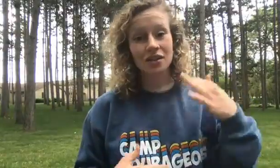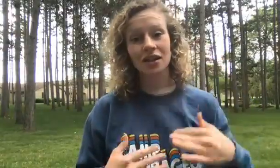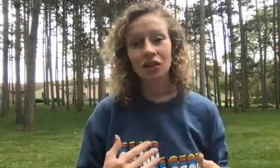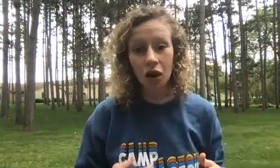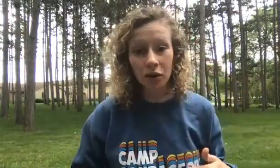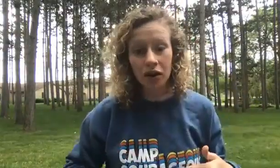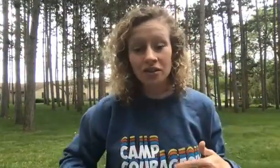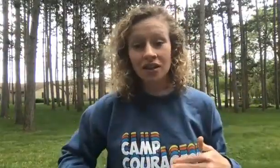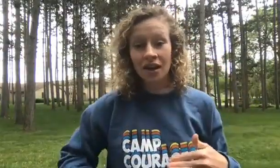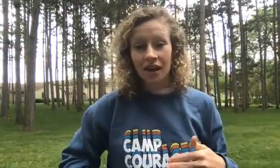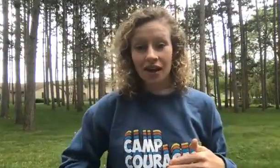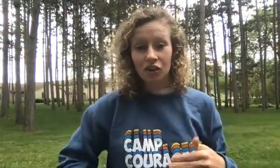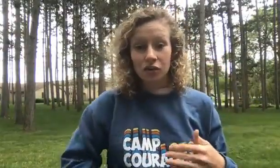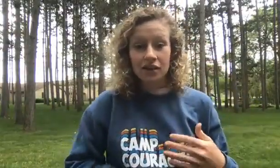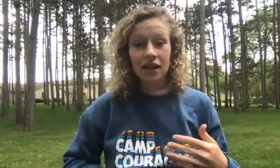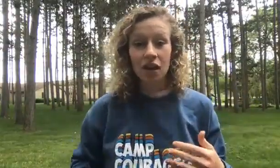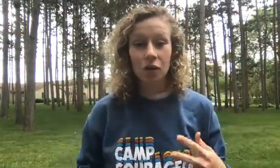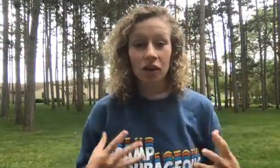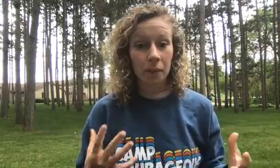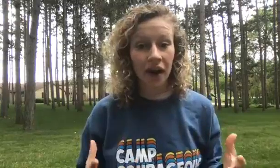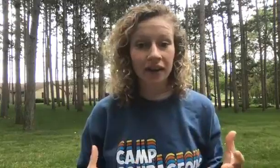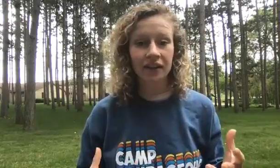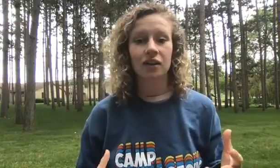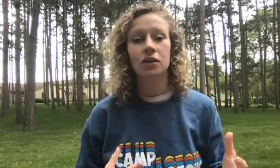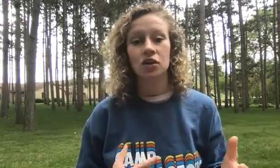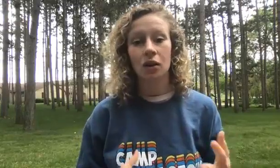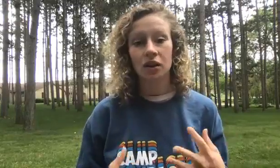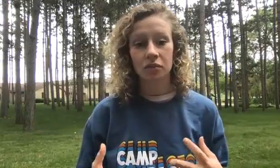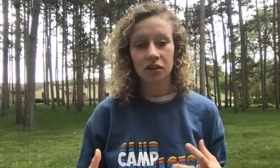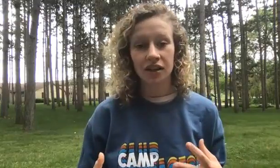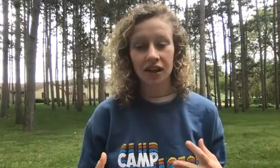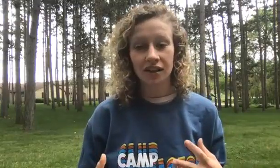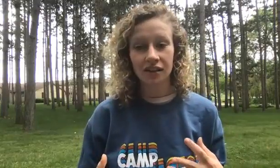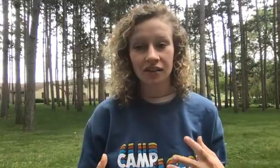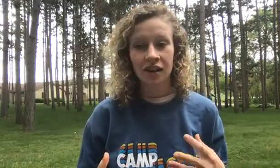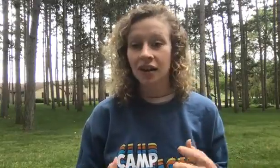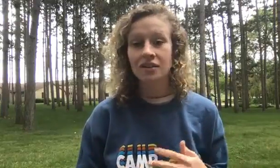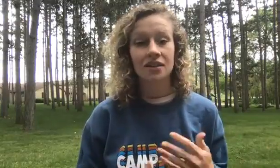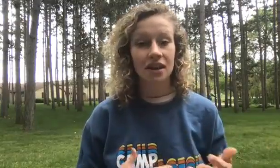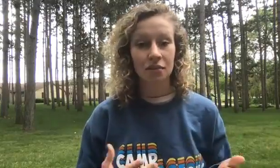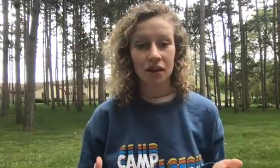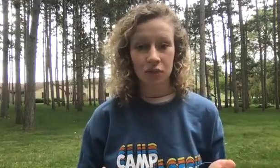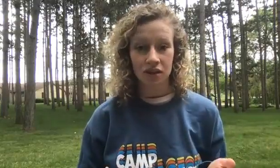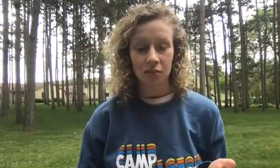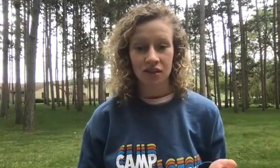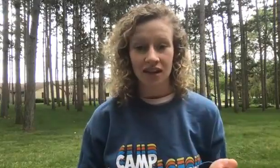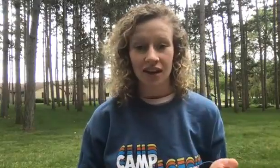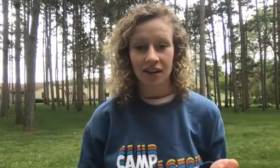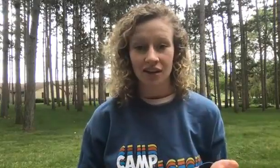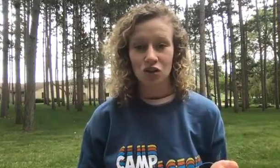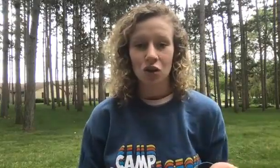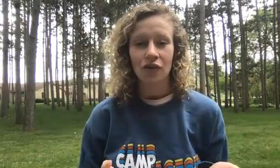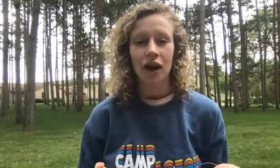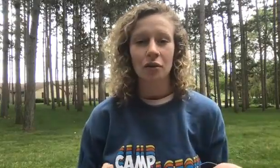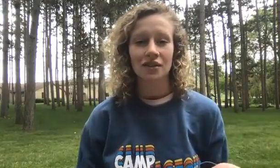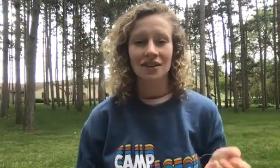it lowers, and you can tell with our body language how we're communicating. It's the same thing when someone's signing. So if I were to